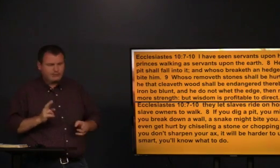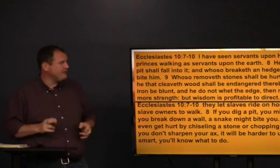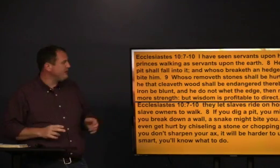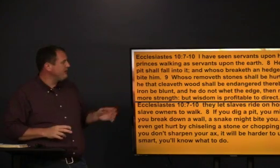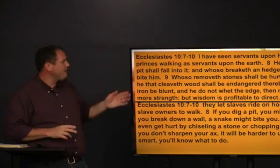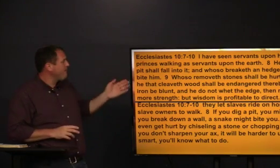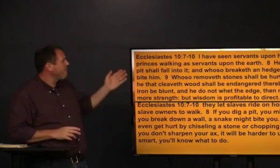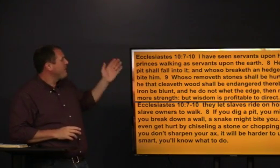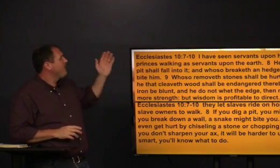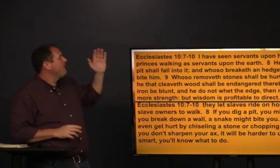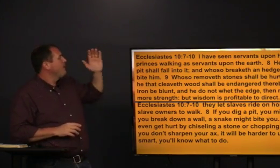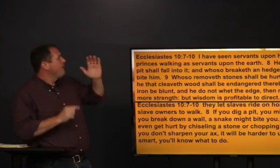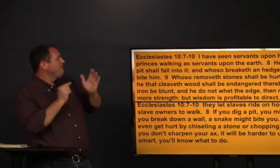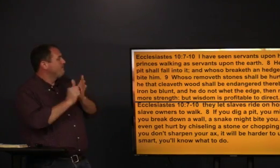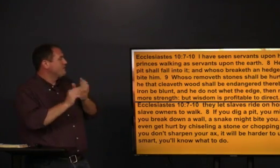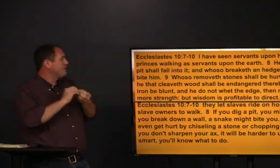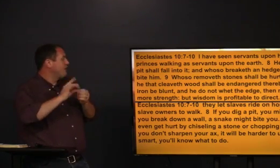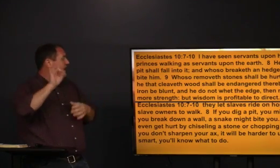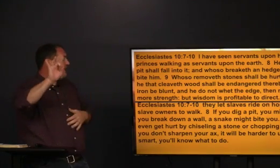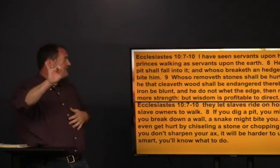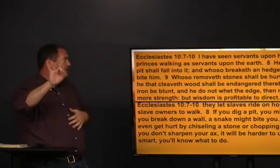respected. Verse number 8.